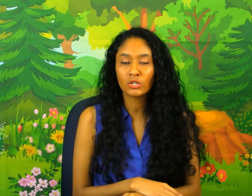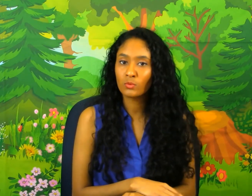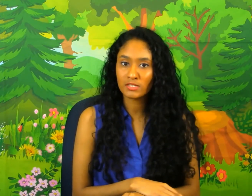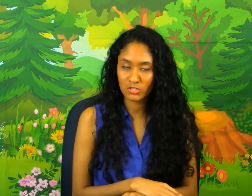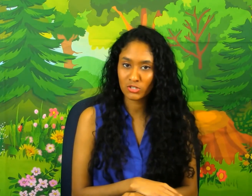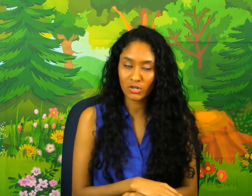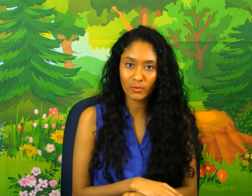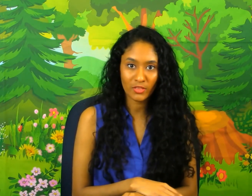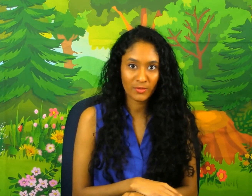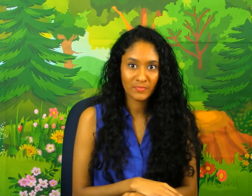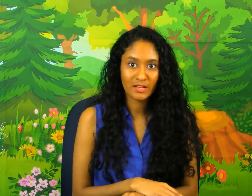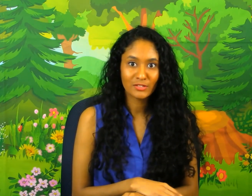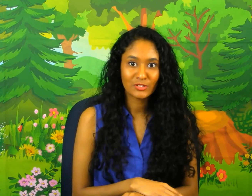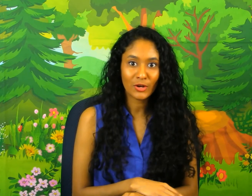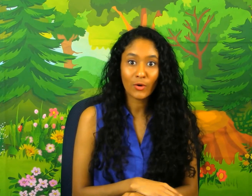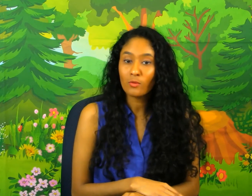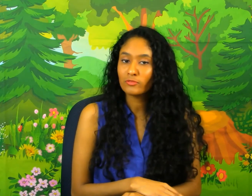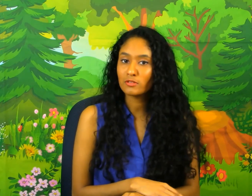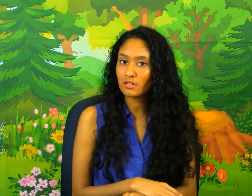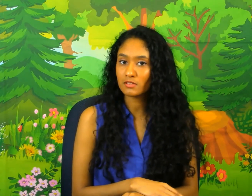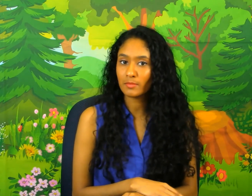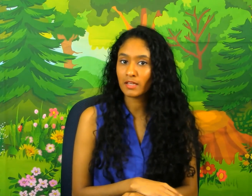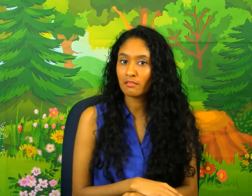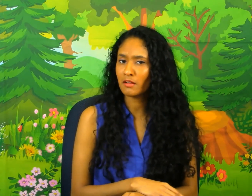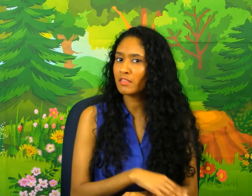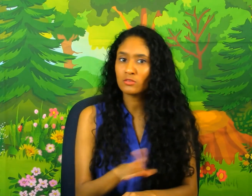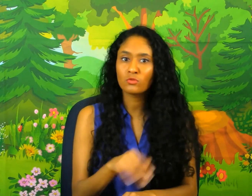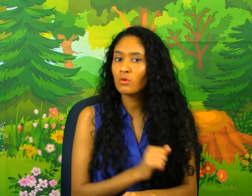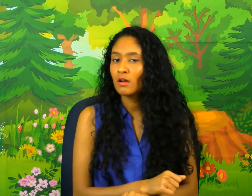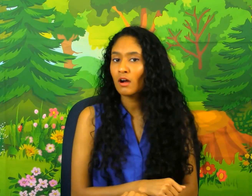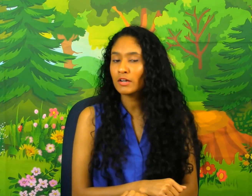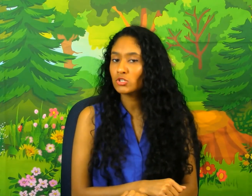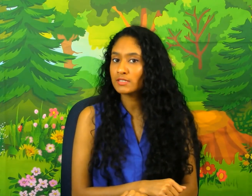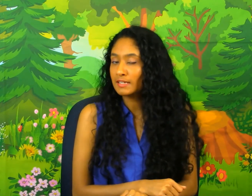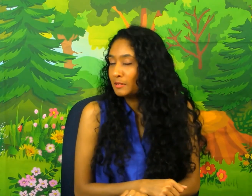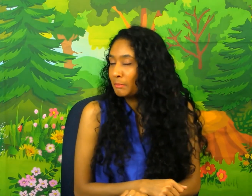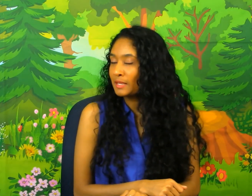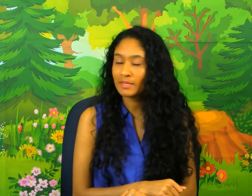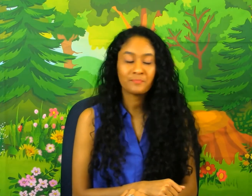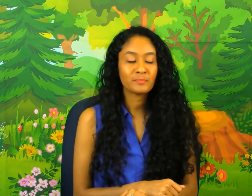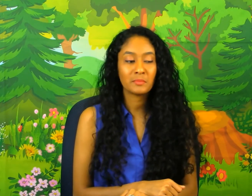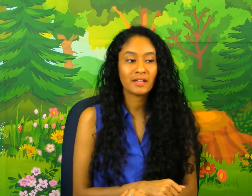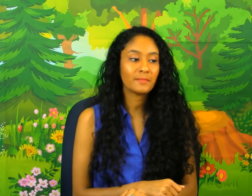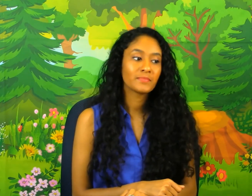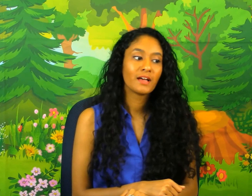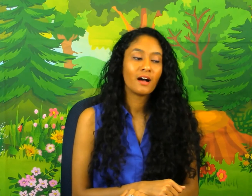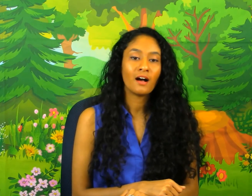ones to start with. So hopefully you saw something in there that you are interested in, maybe, maybe not. But